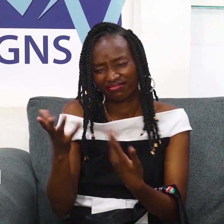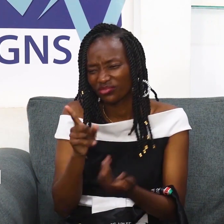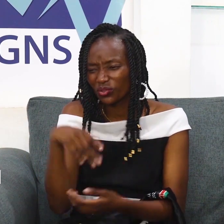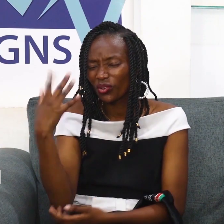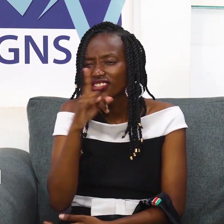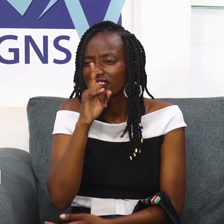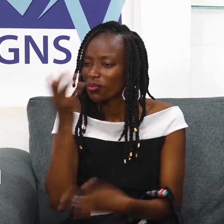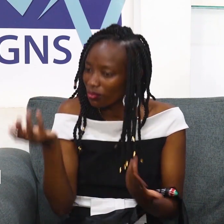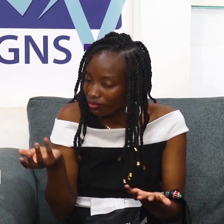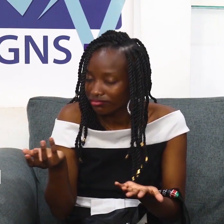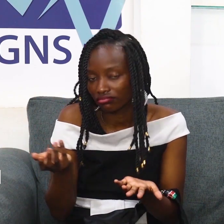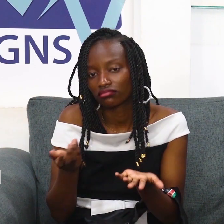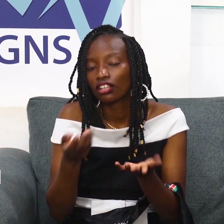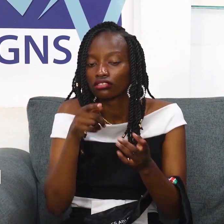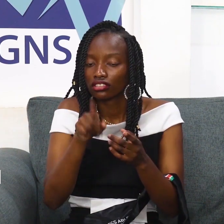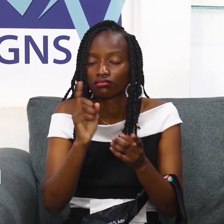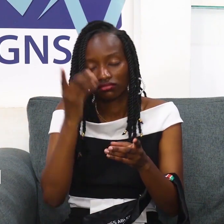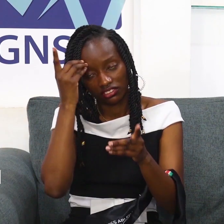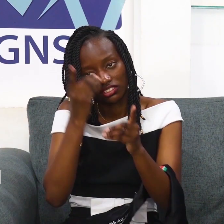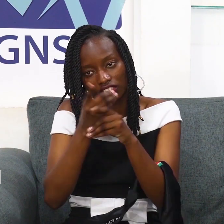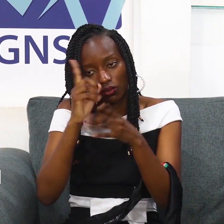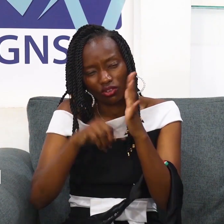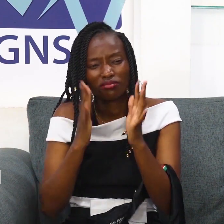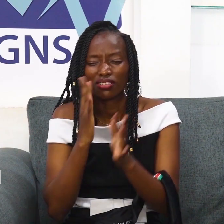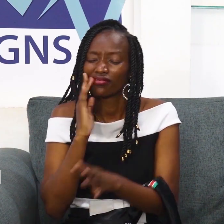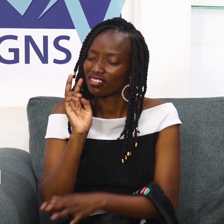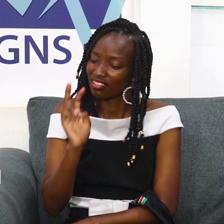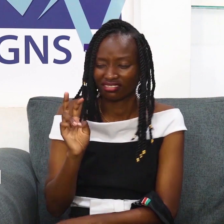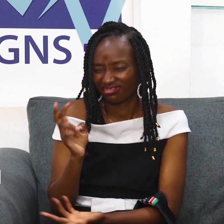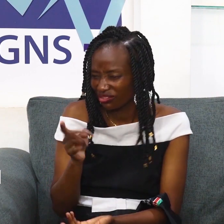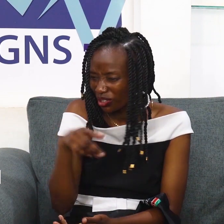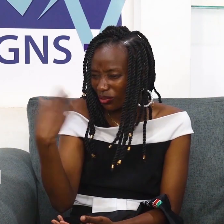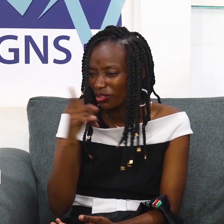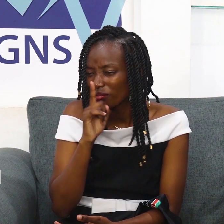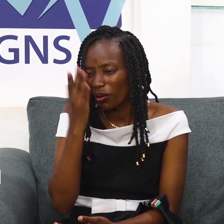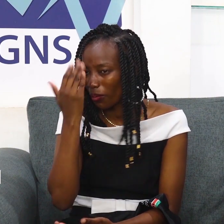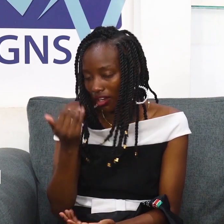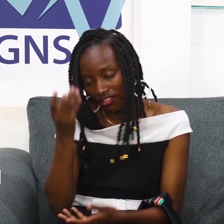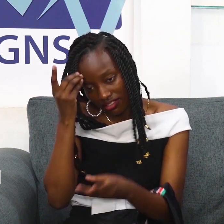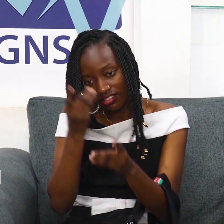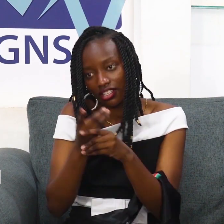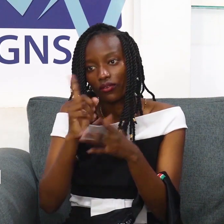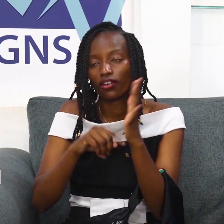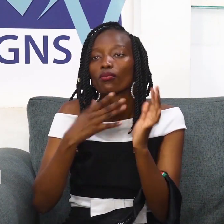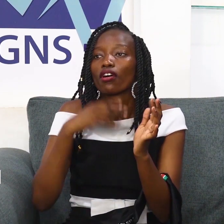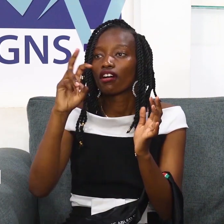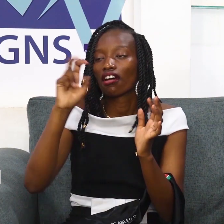everything was silent. The teacher, I will not really hear the teacher speaking. I will just look at them. Everything was quite silent. And